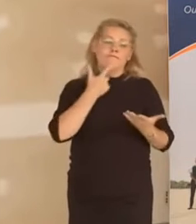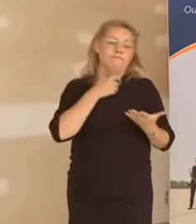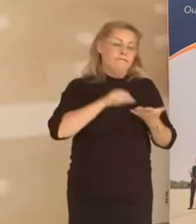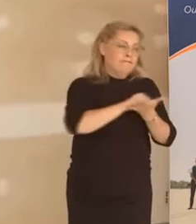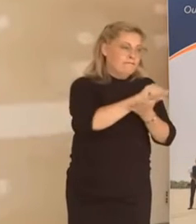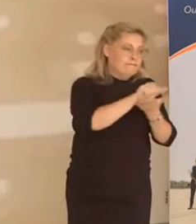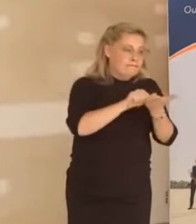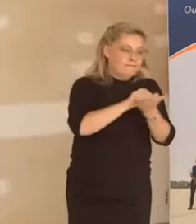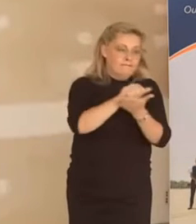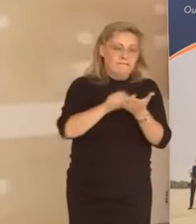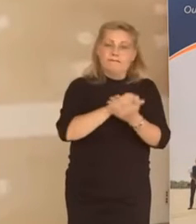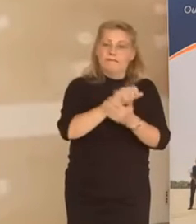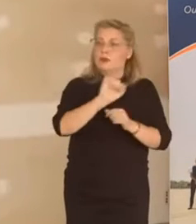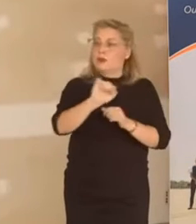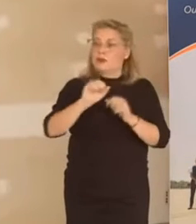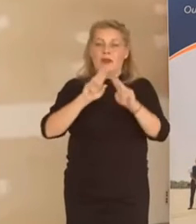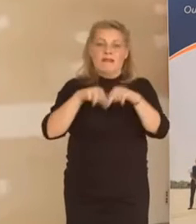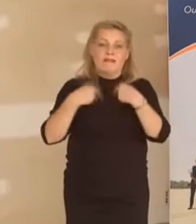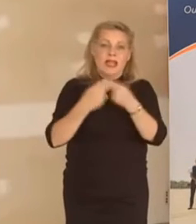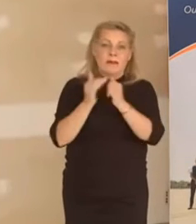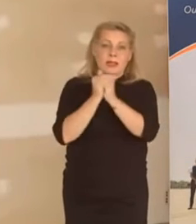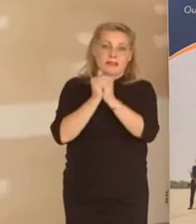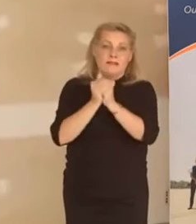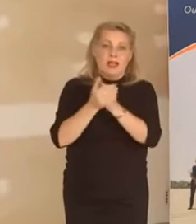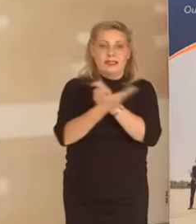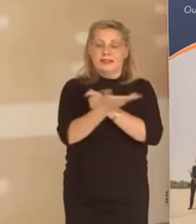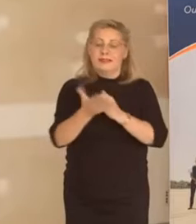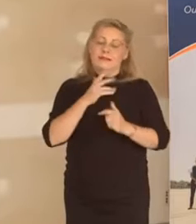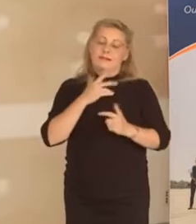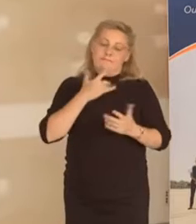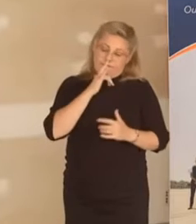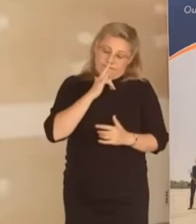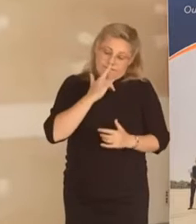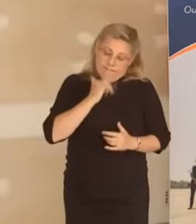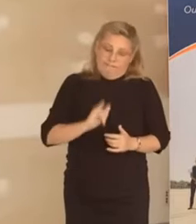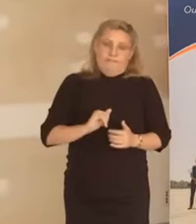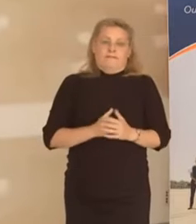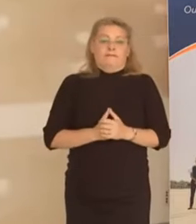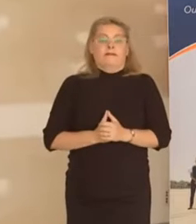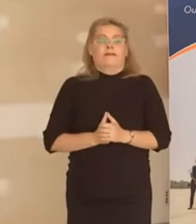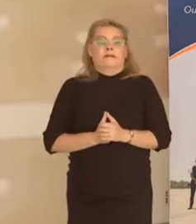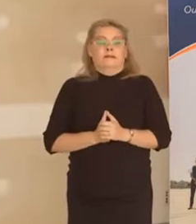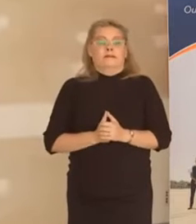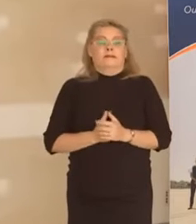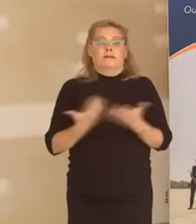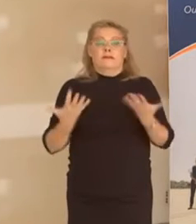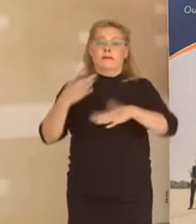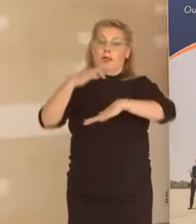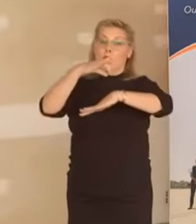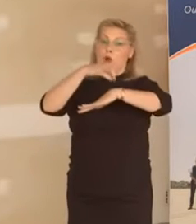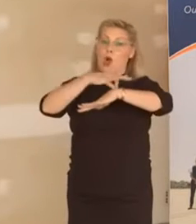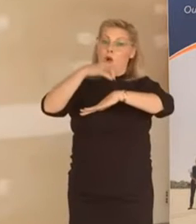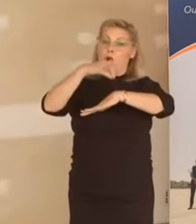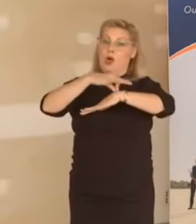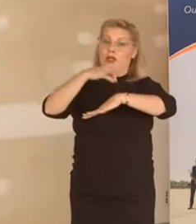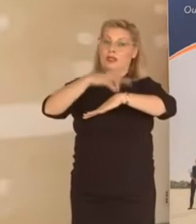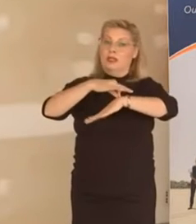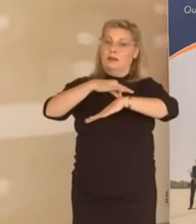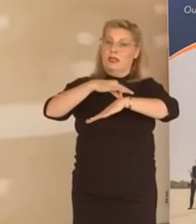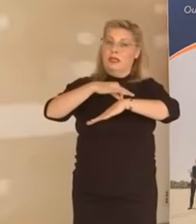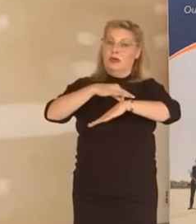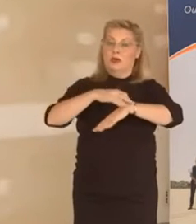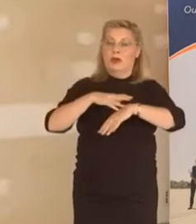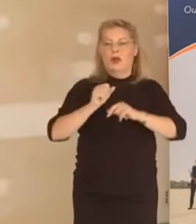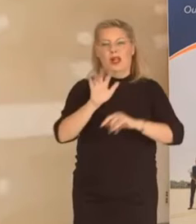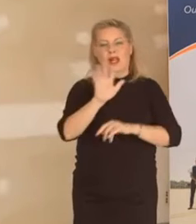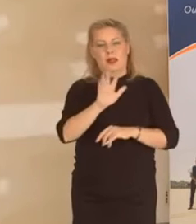and sympathy to friends and family of those people. In terms of hospitalisations, there are currently